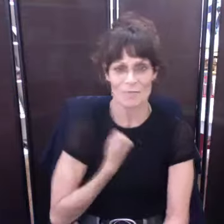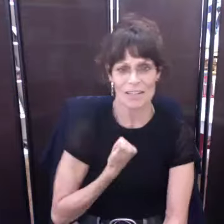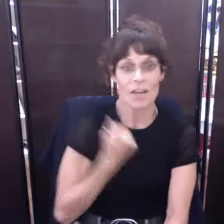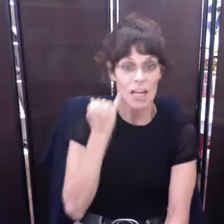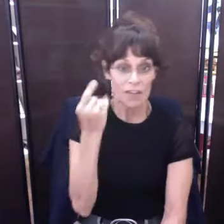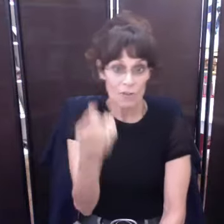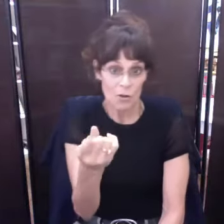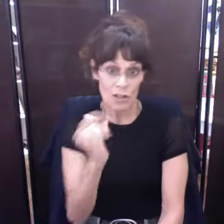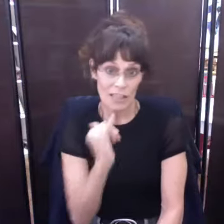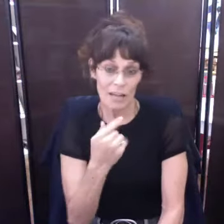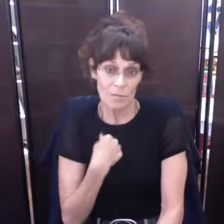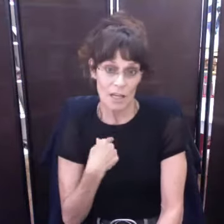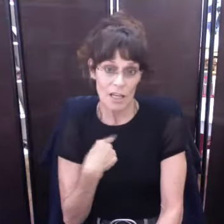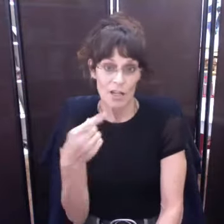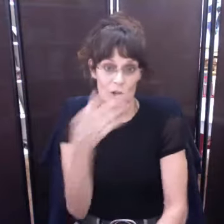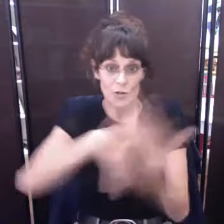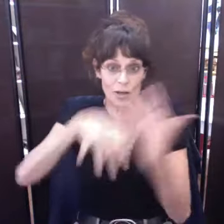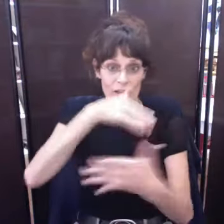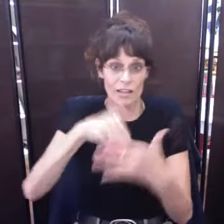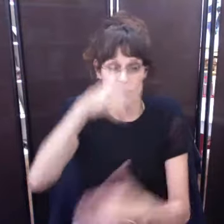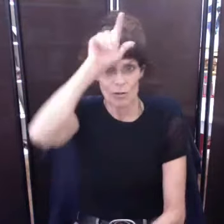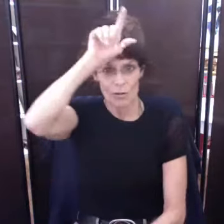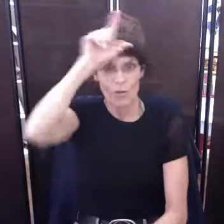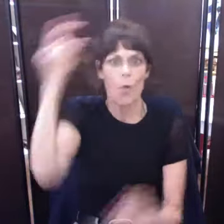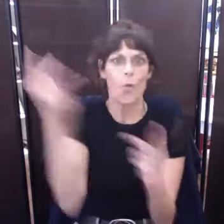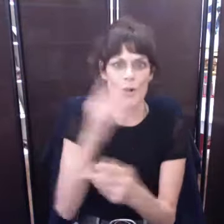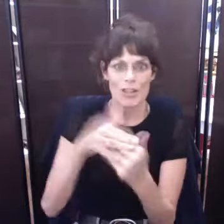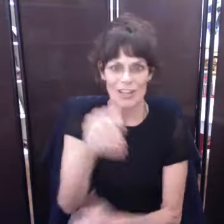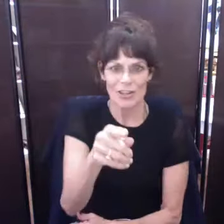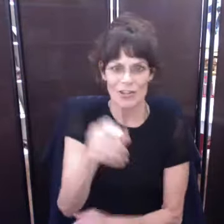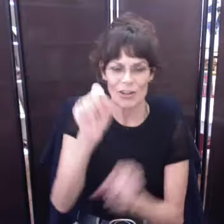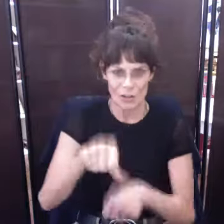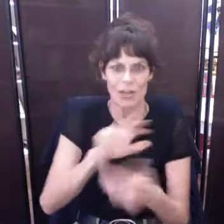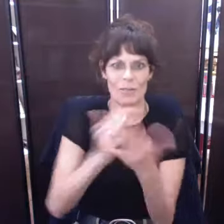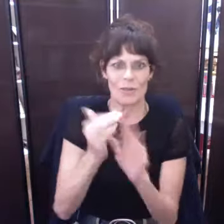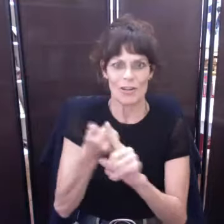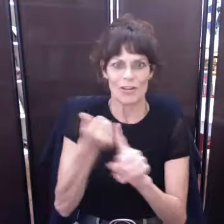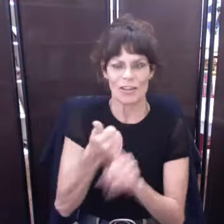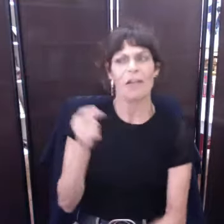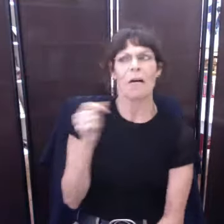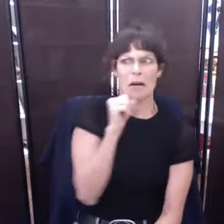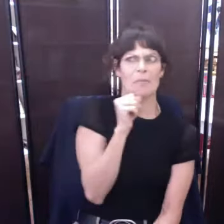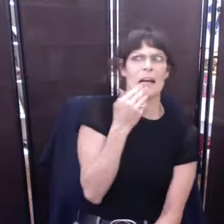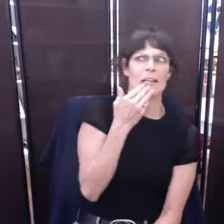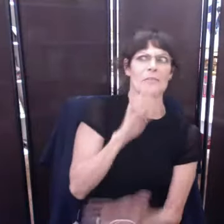you surrounded yourself with losers that were worse than you so that you could compare yourself and go, at least I'm not as bad as Carl.